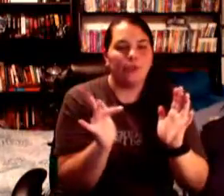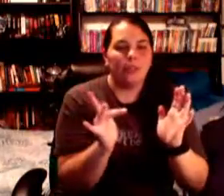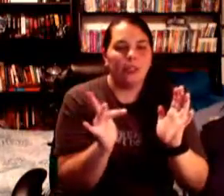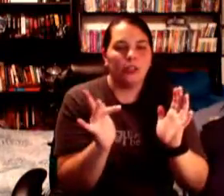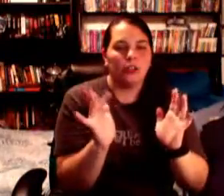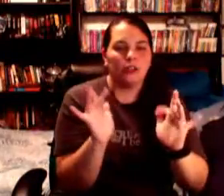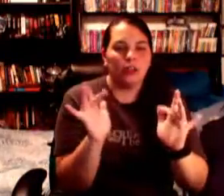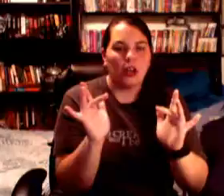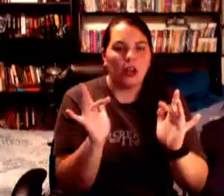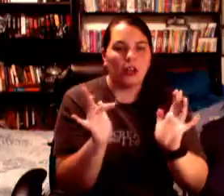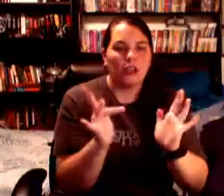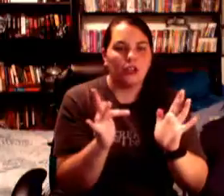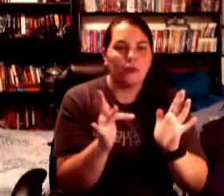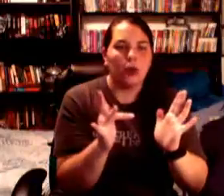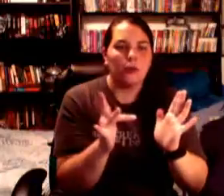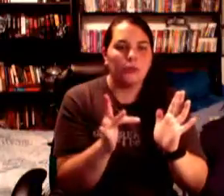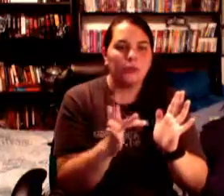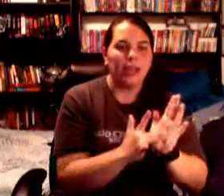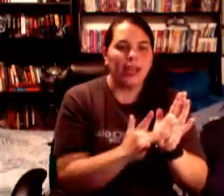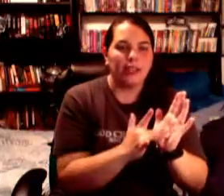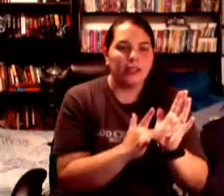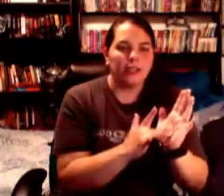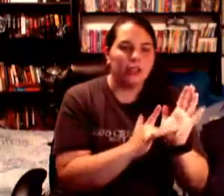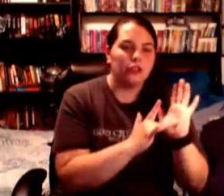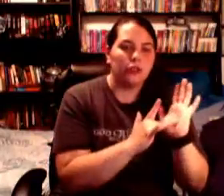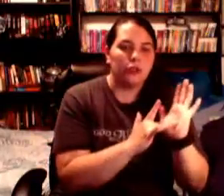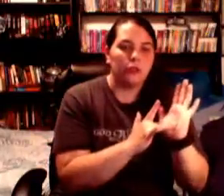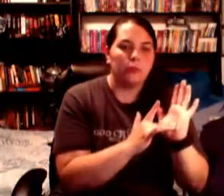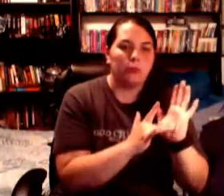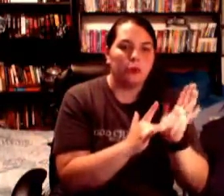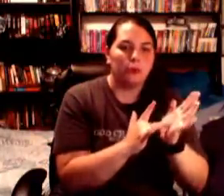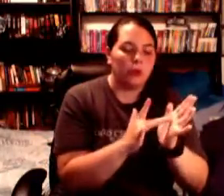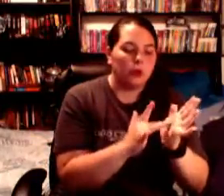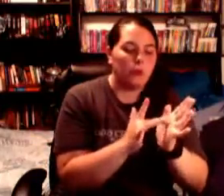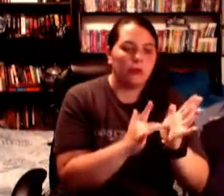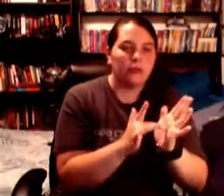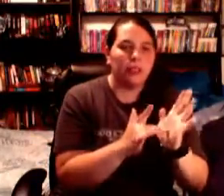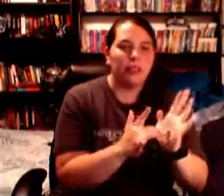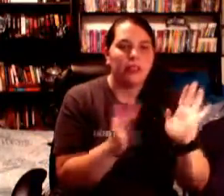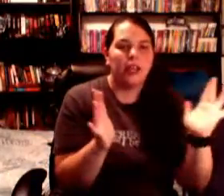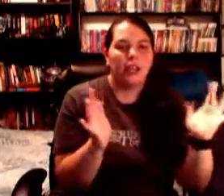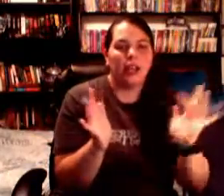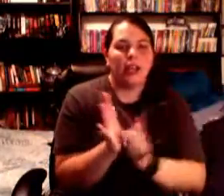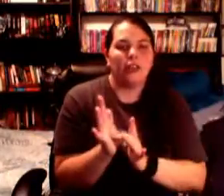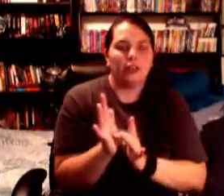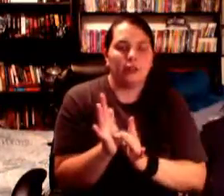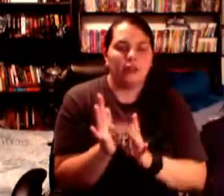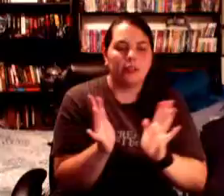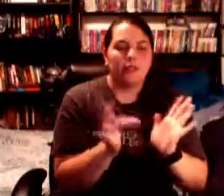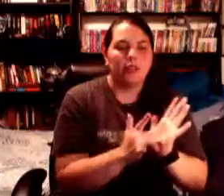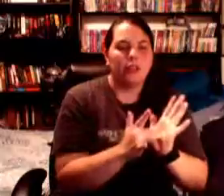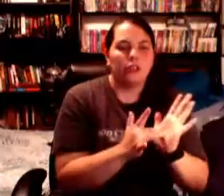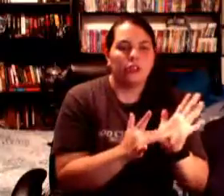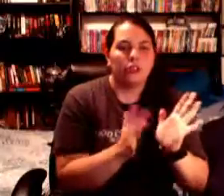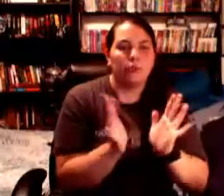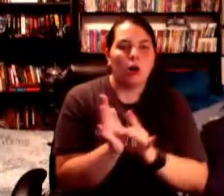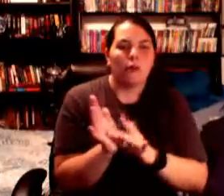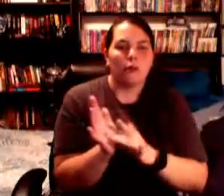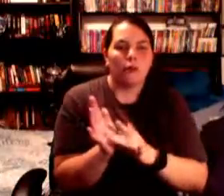middle fingers are going to touch your palms. Your right hand touches the palm of your left hand, and your left hand touches the palm of your